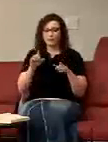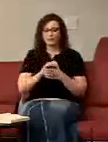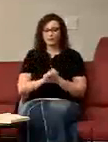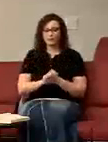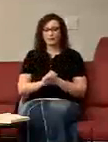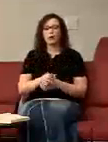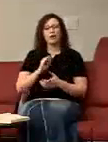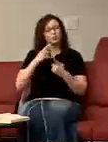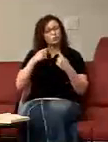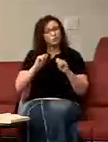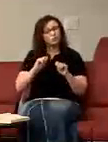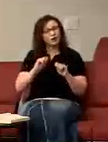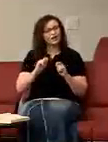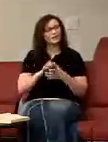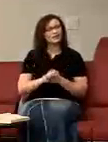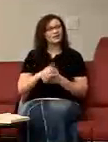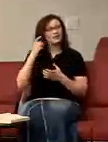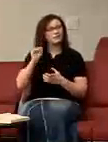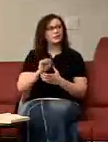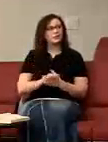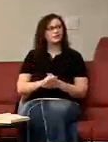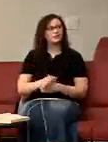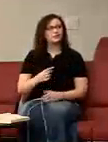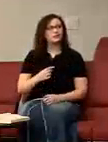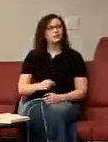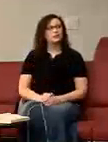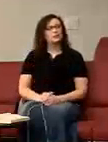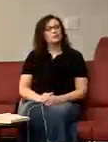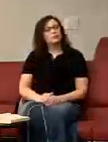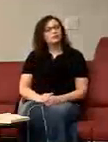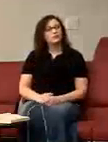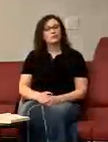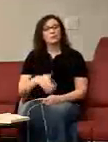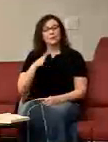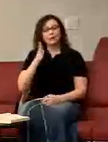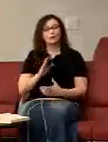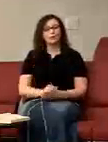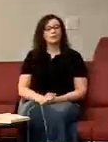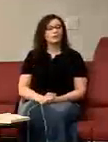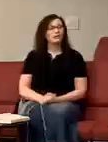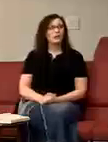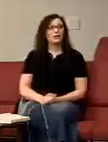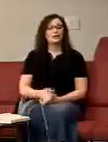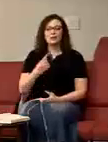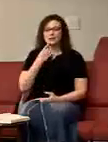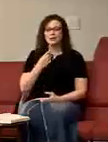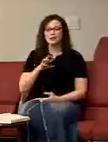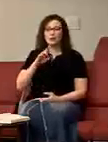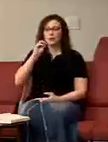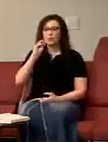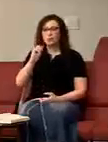to memorize?" And he said, "Romans." I said, "Like, which verse?" He's like, "You got time."